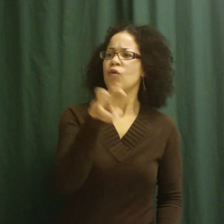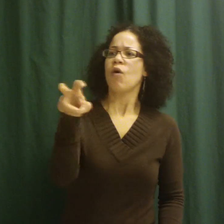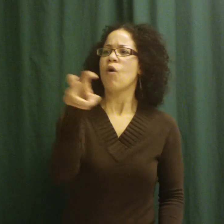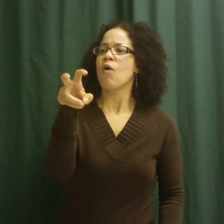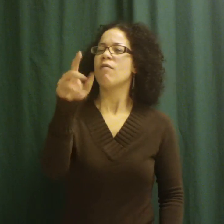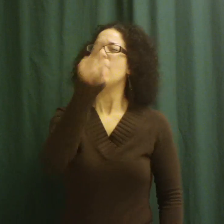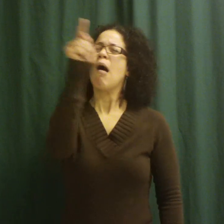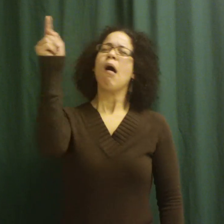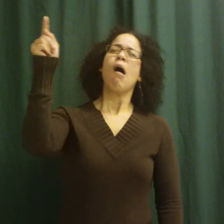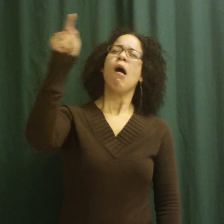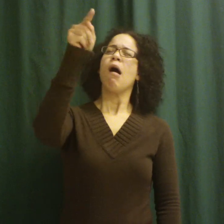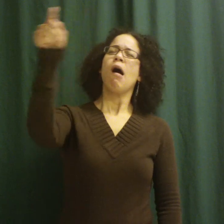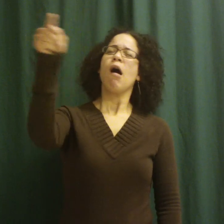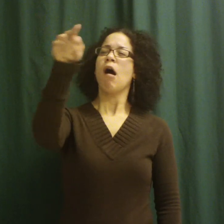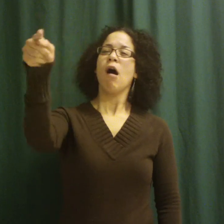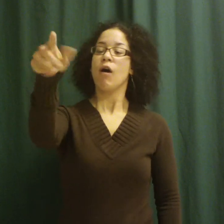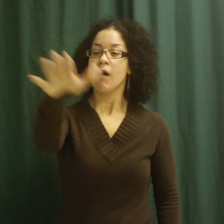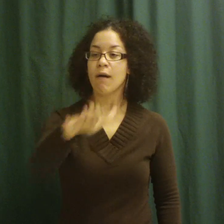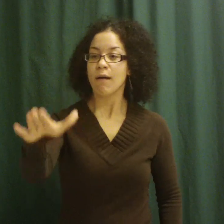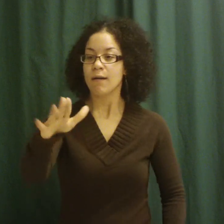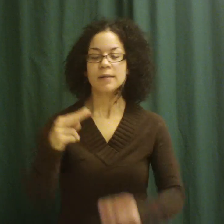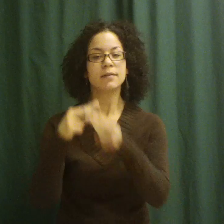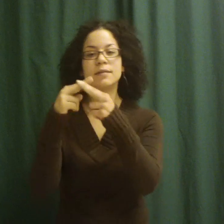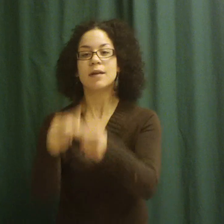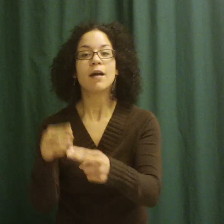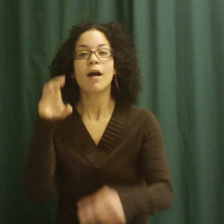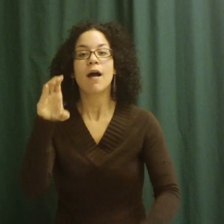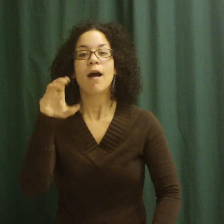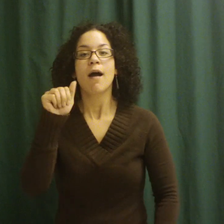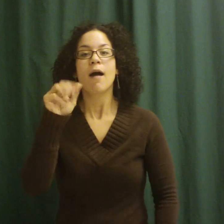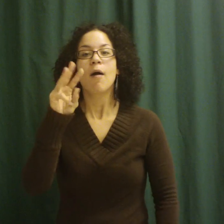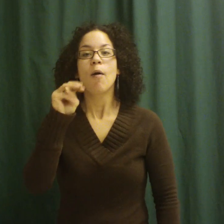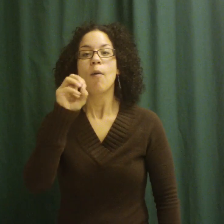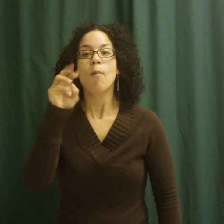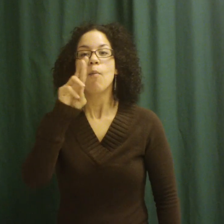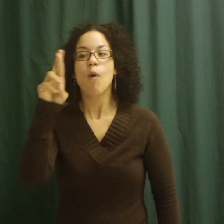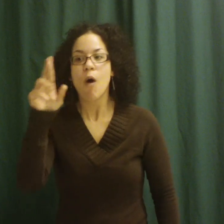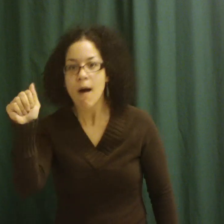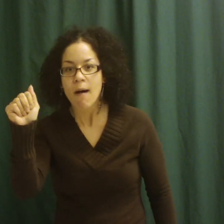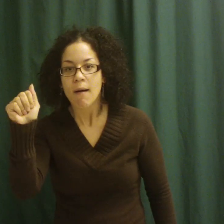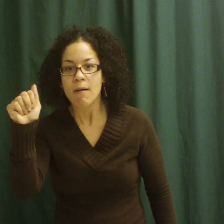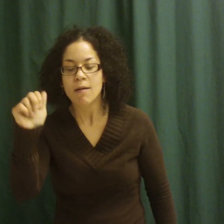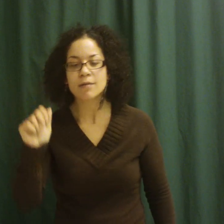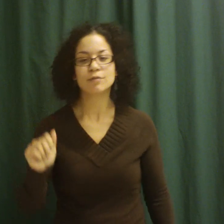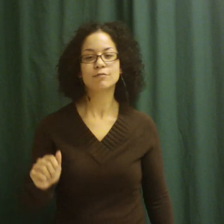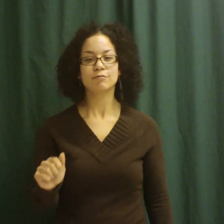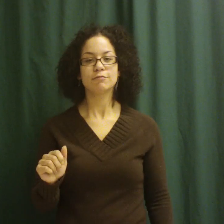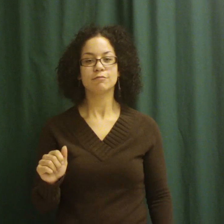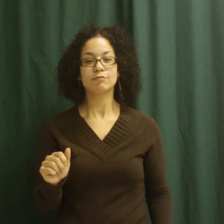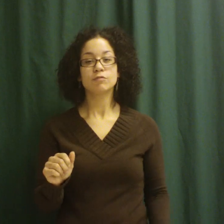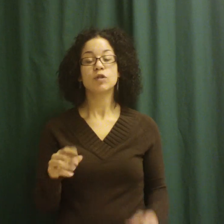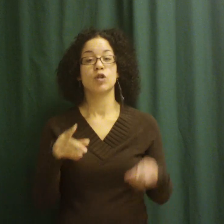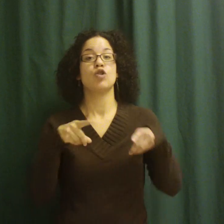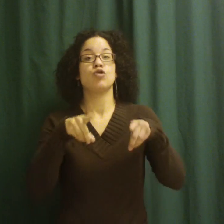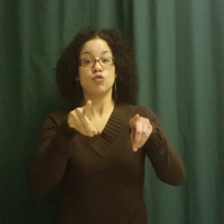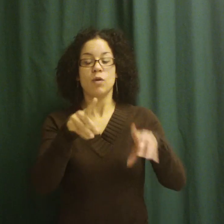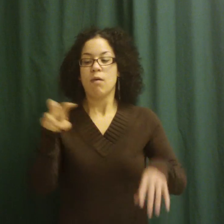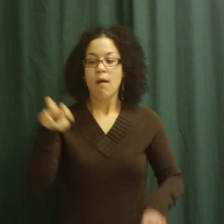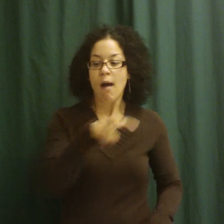the faraway land of Carmora. During the course of the adventures,